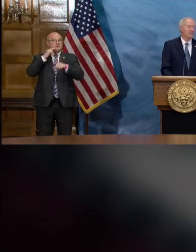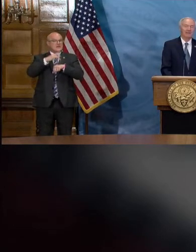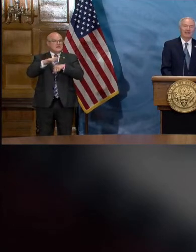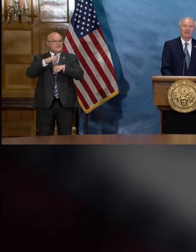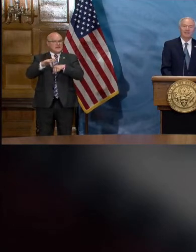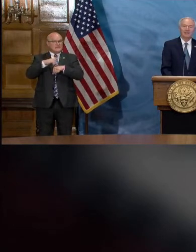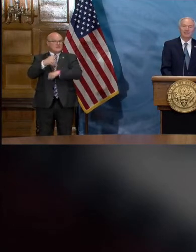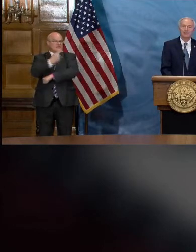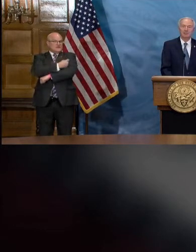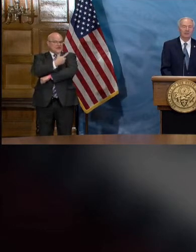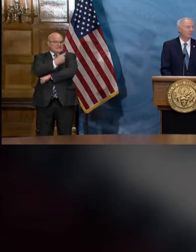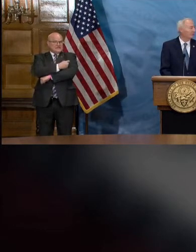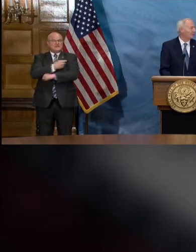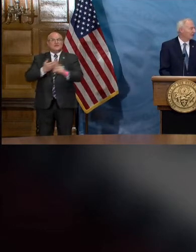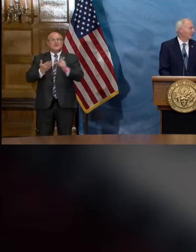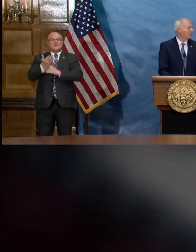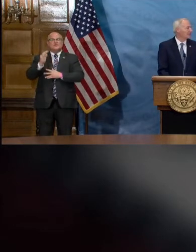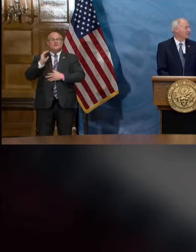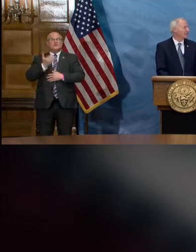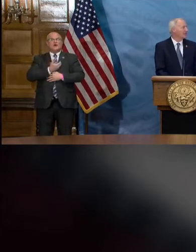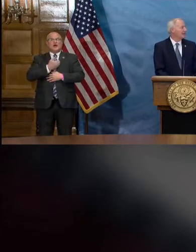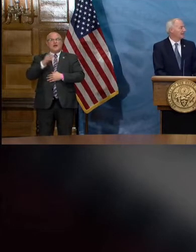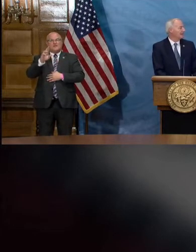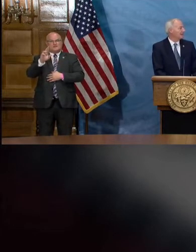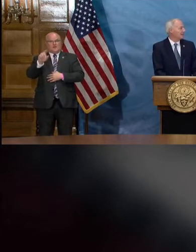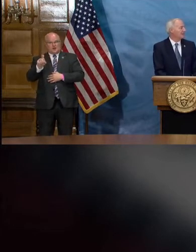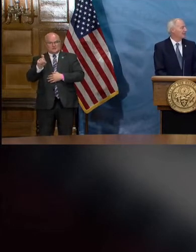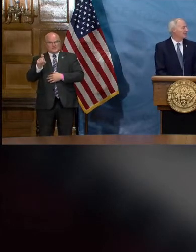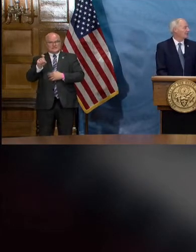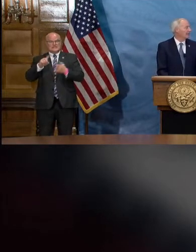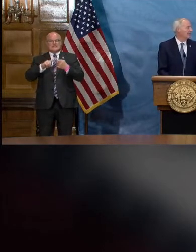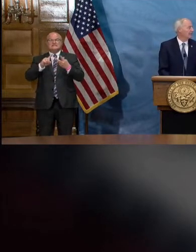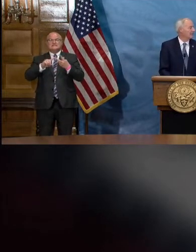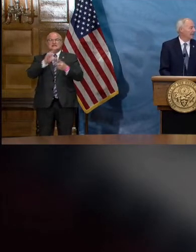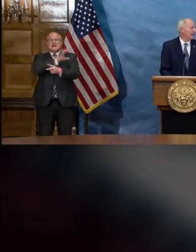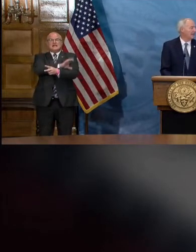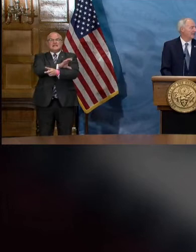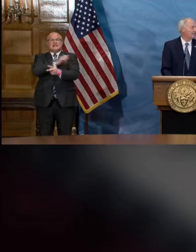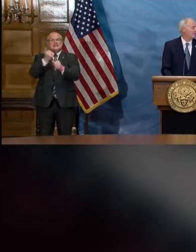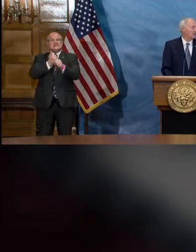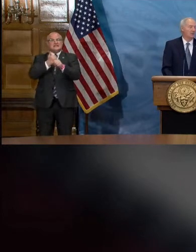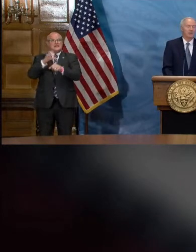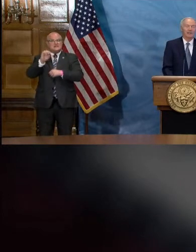available, these vaccinations, through our community pharmacies, our clinics located in every